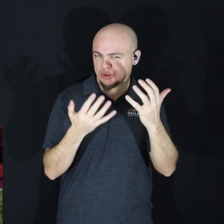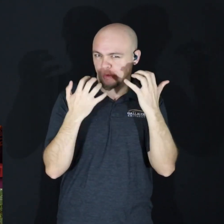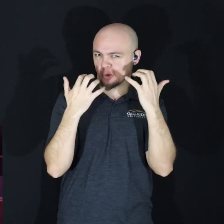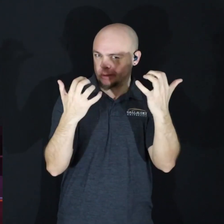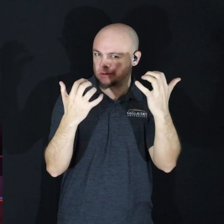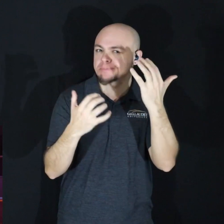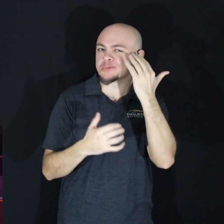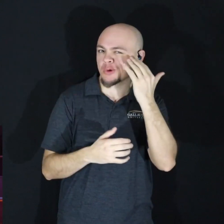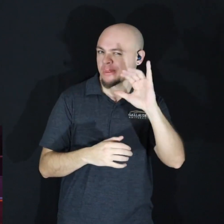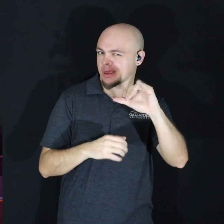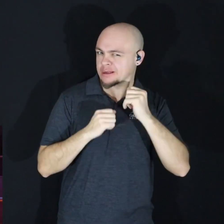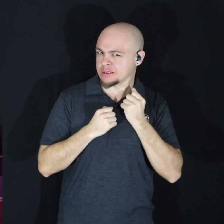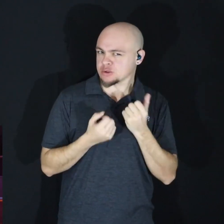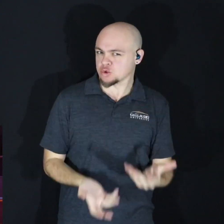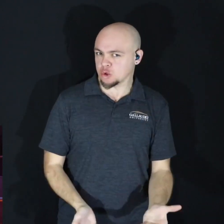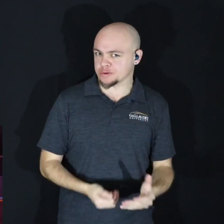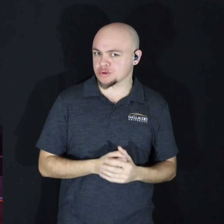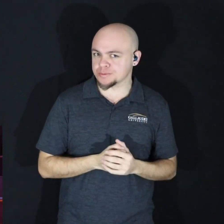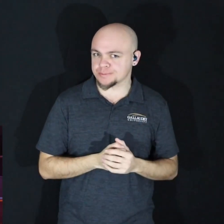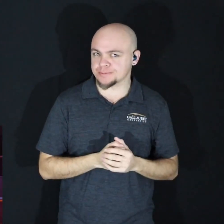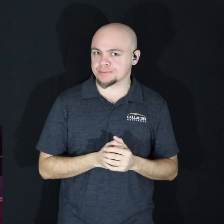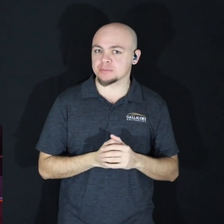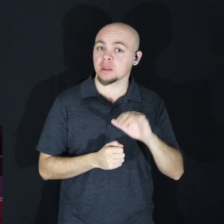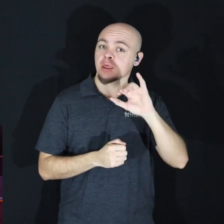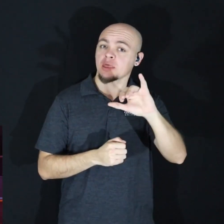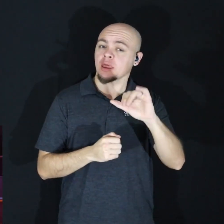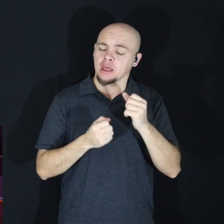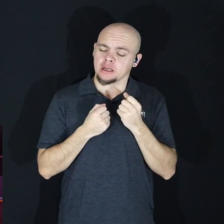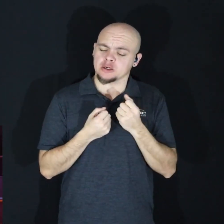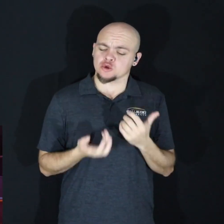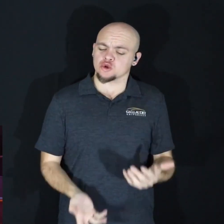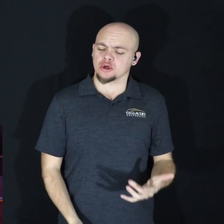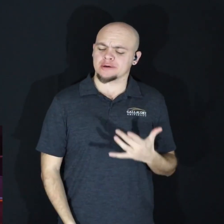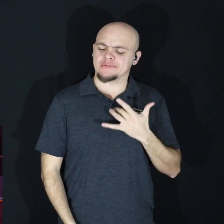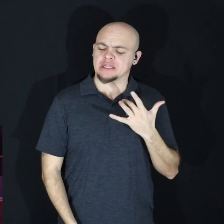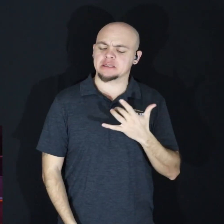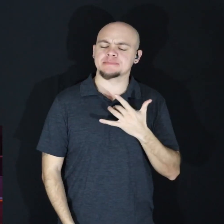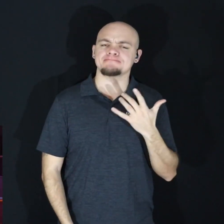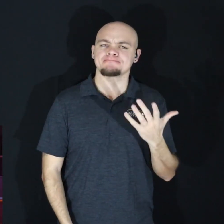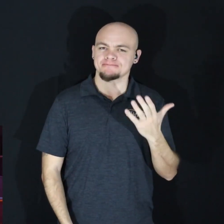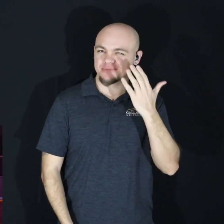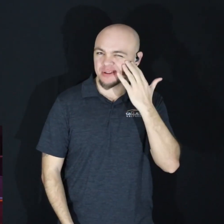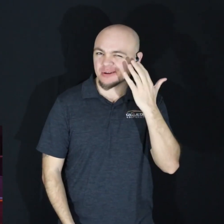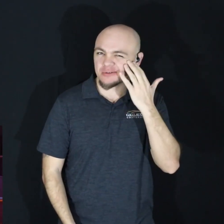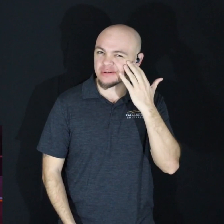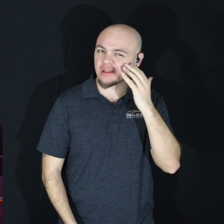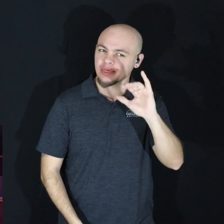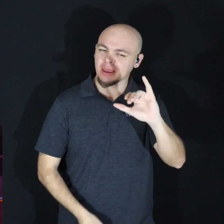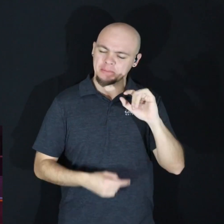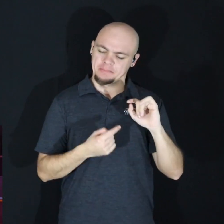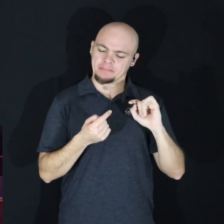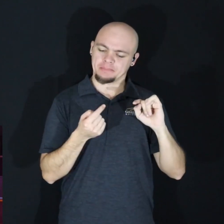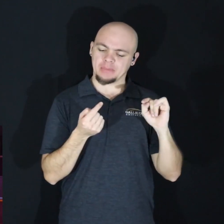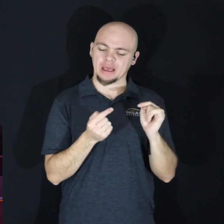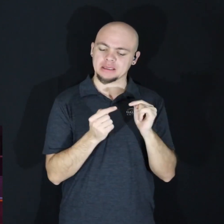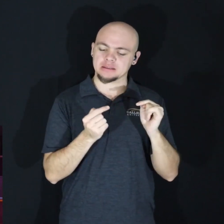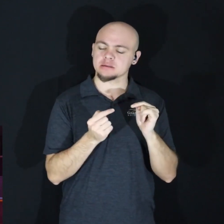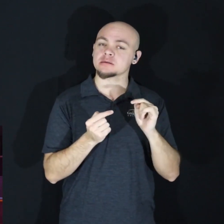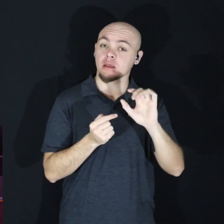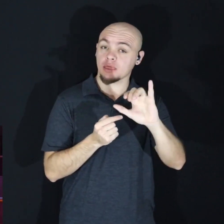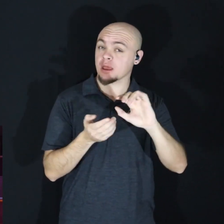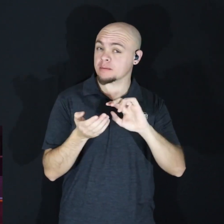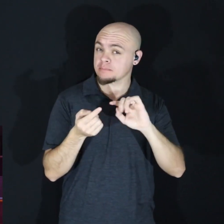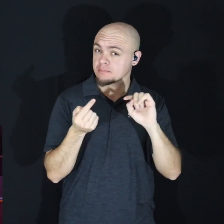mean. It's a kind of exhaustion that stems from a certain pain. And if you don't know what I mean, don't